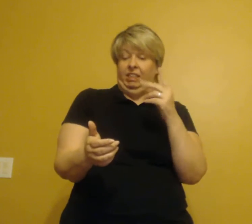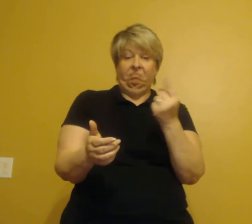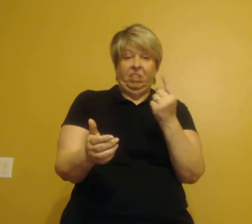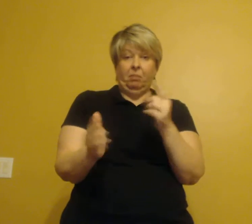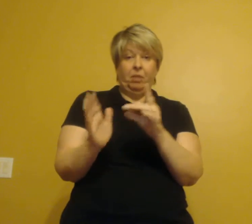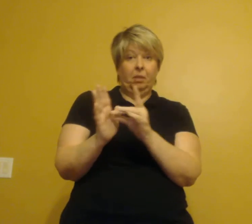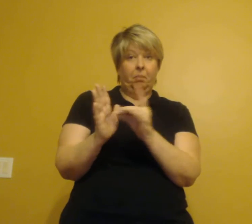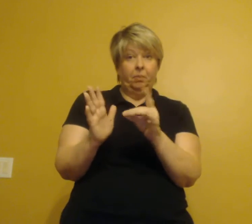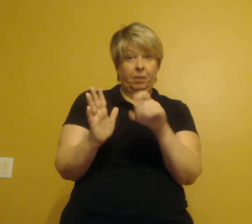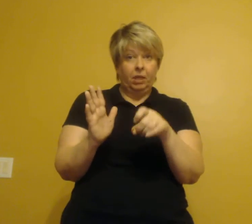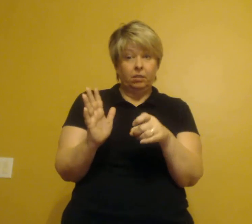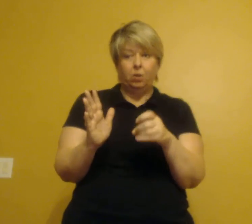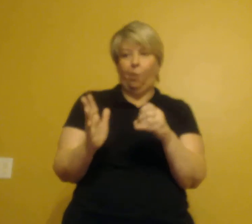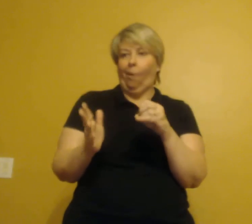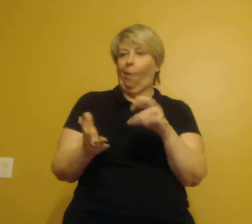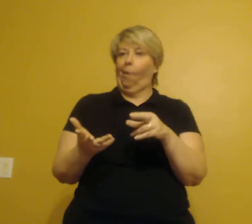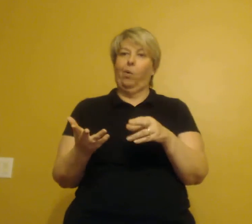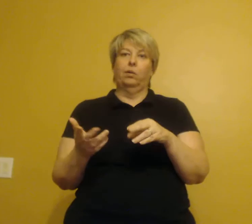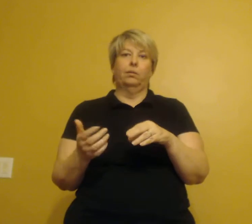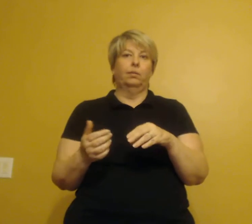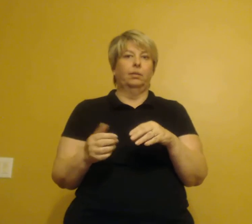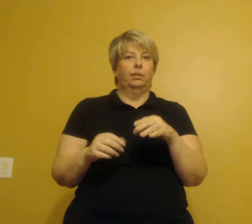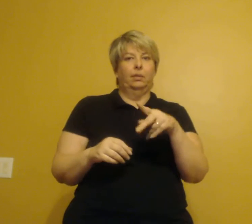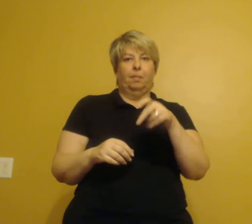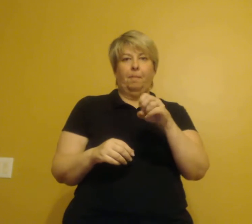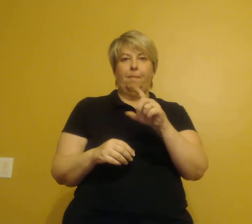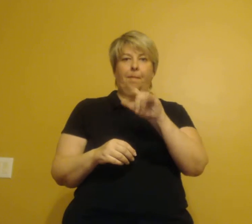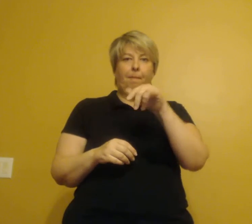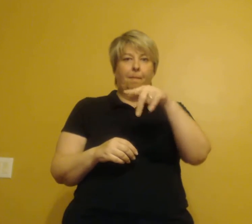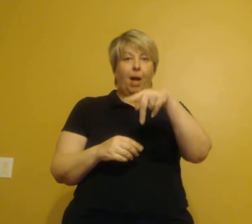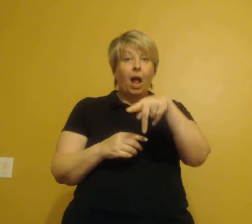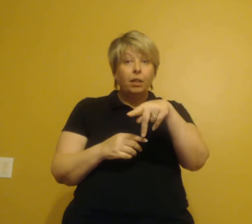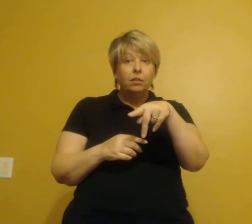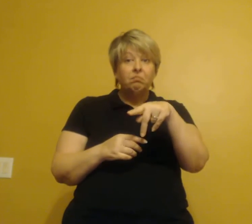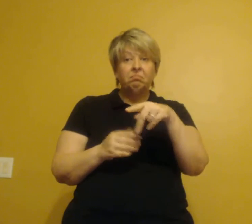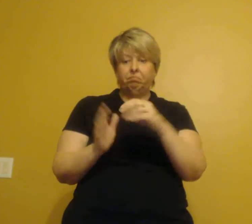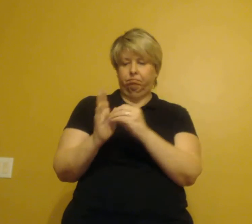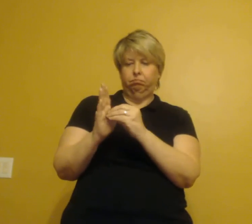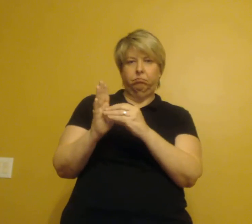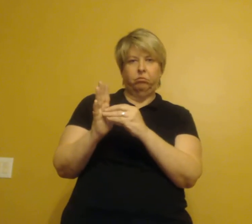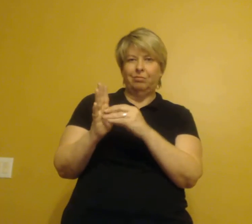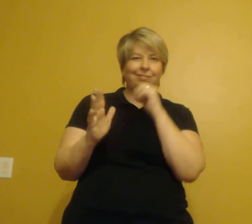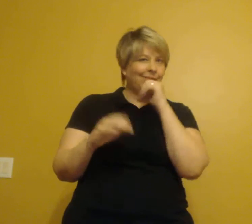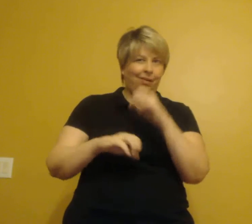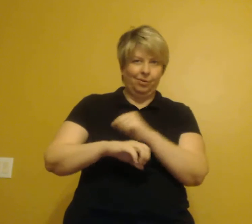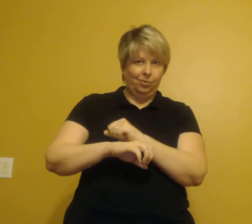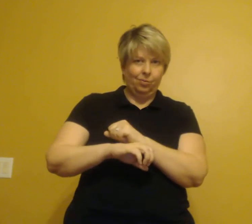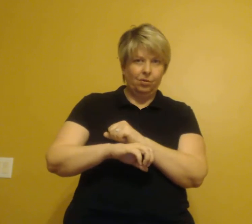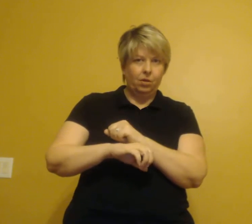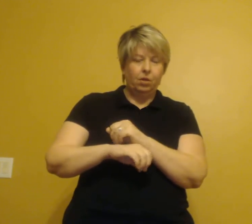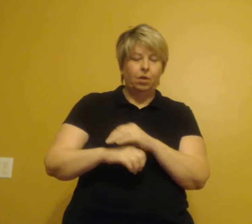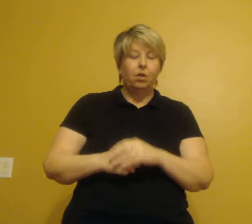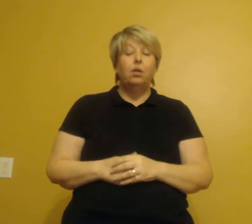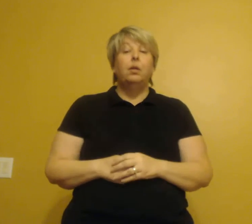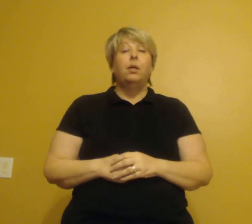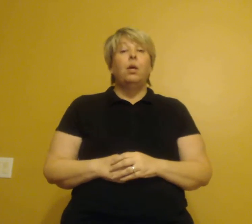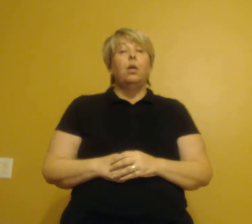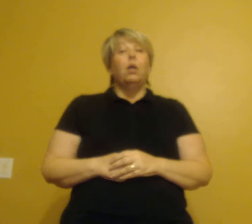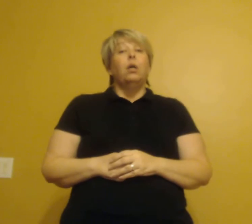exams or remove any polyps, which are small, non-cancerous growths, you will be told about